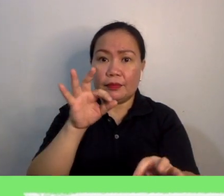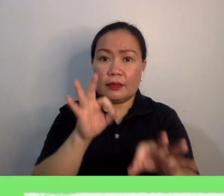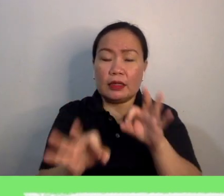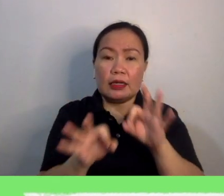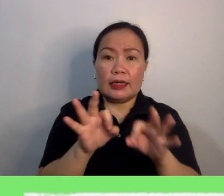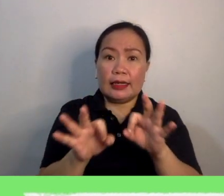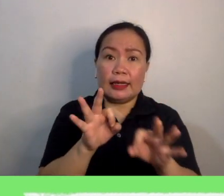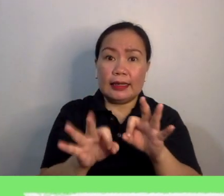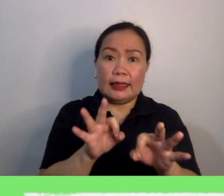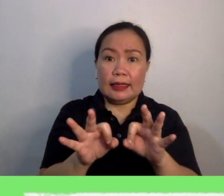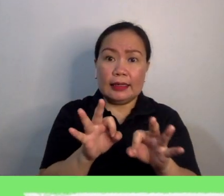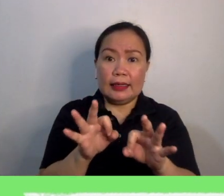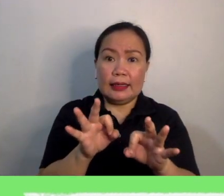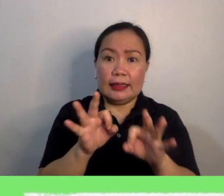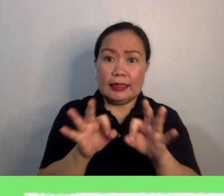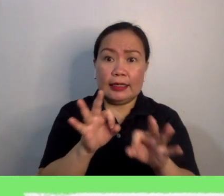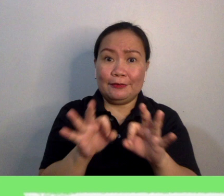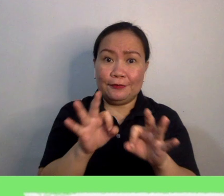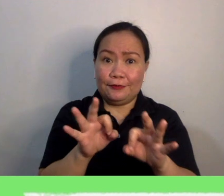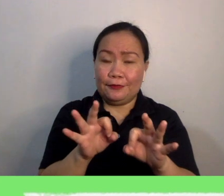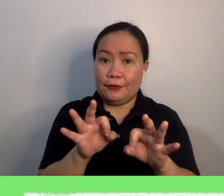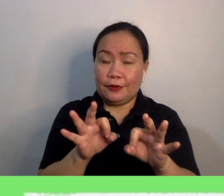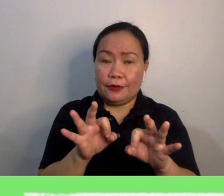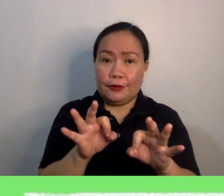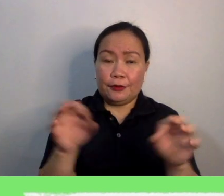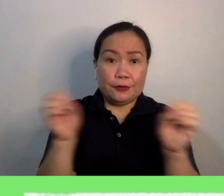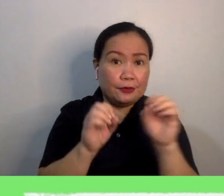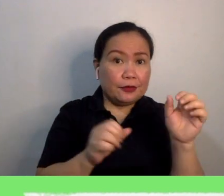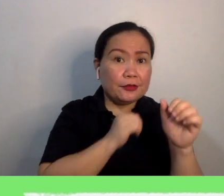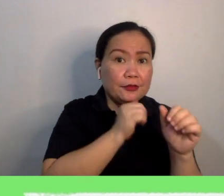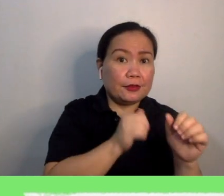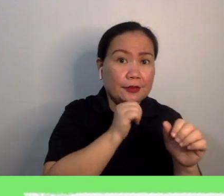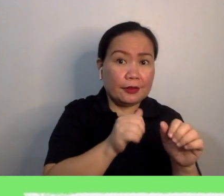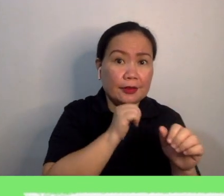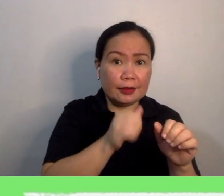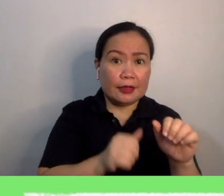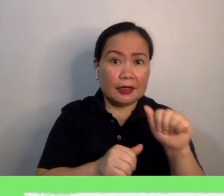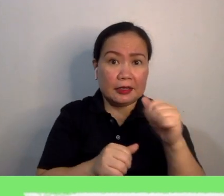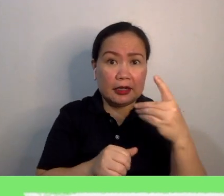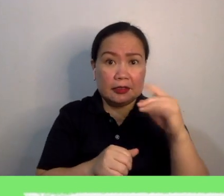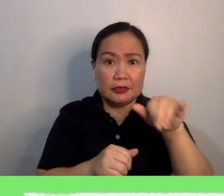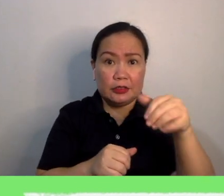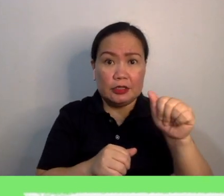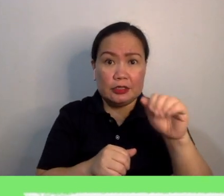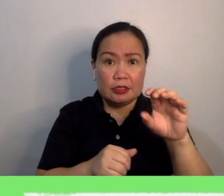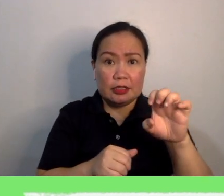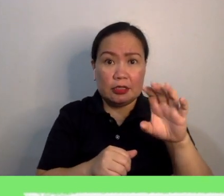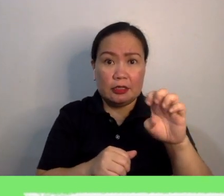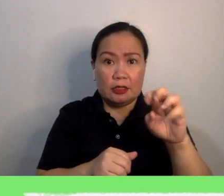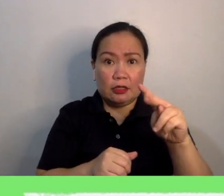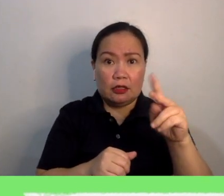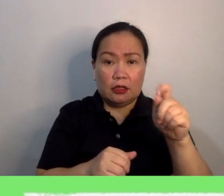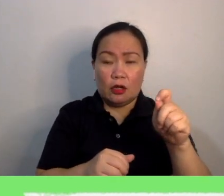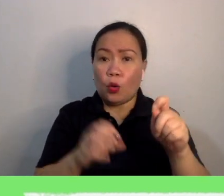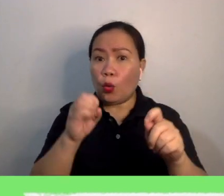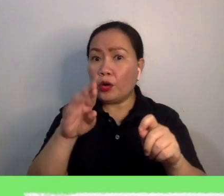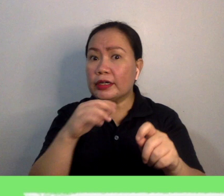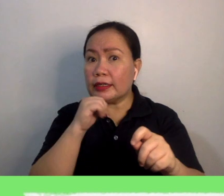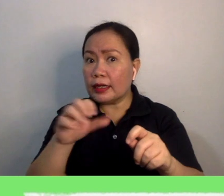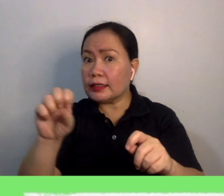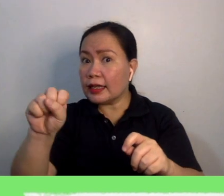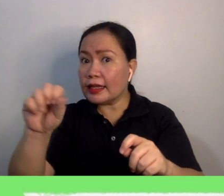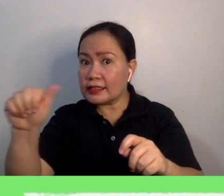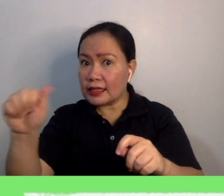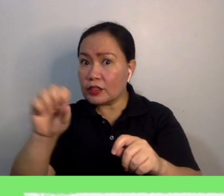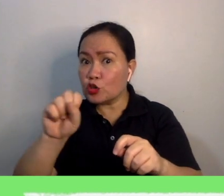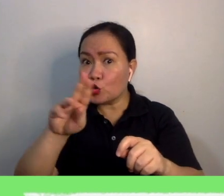sabihin, hindi mo siya pwedeng i-consider na linear pair. Kaya itong dalawa na ginamit natin kanina sa supplementary